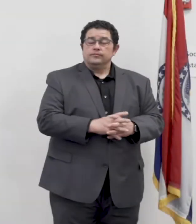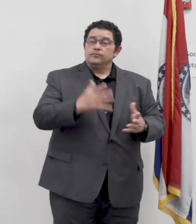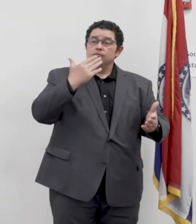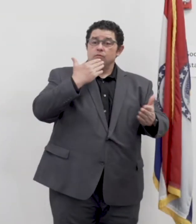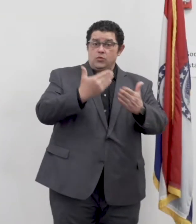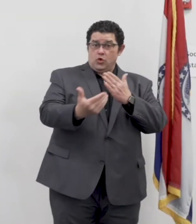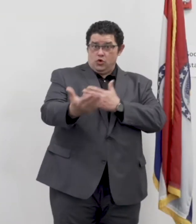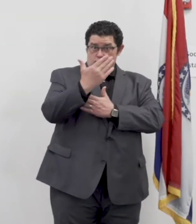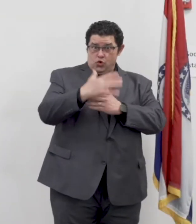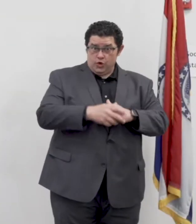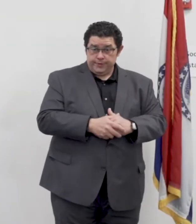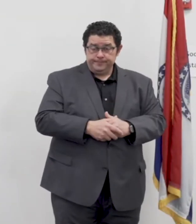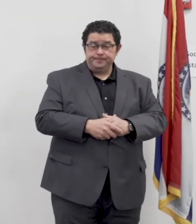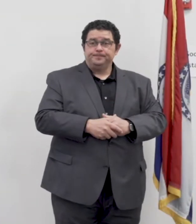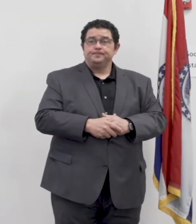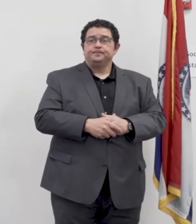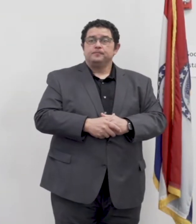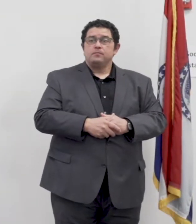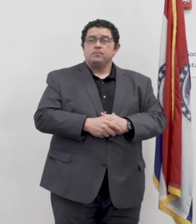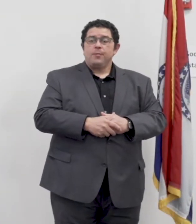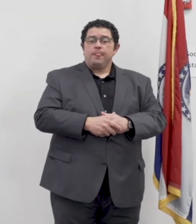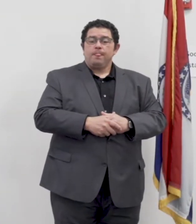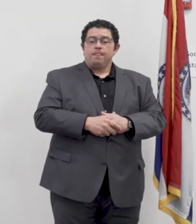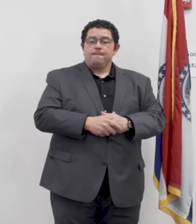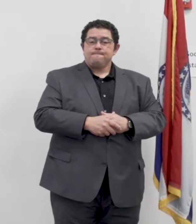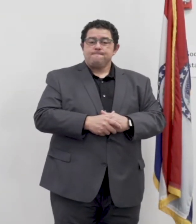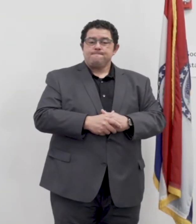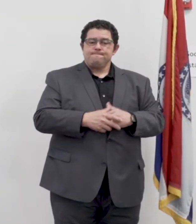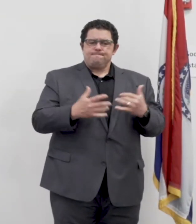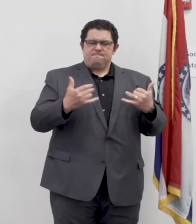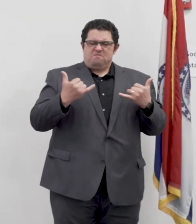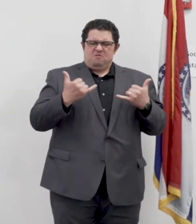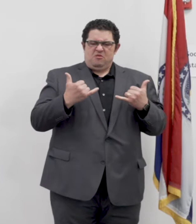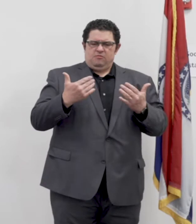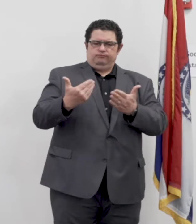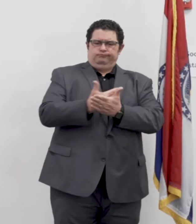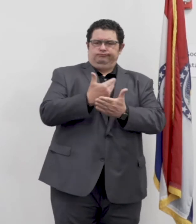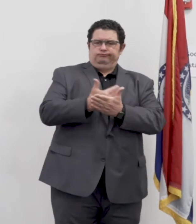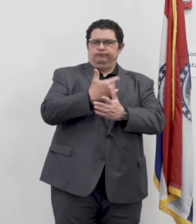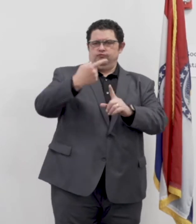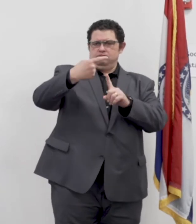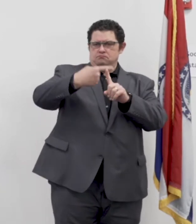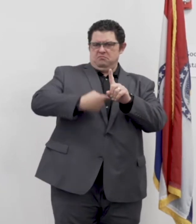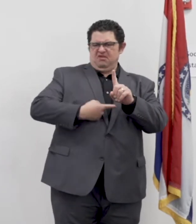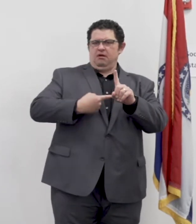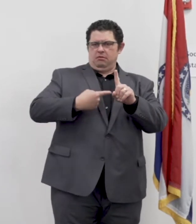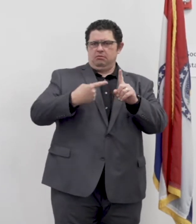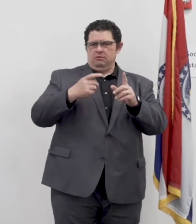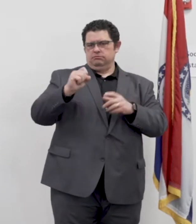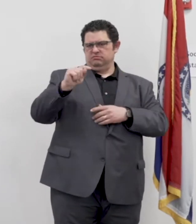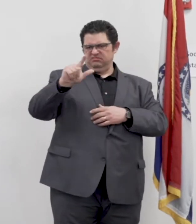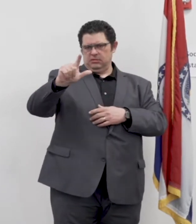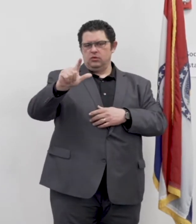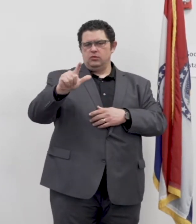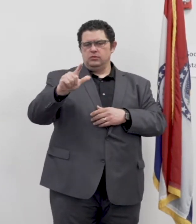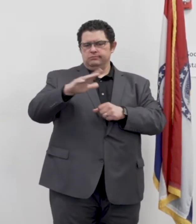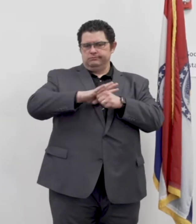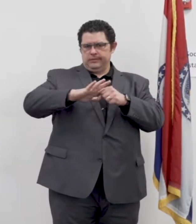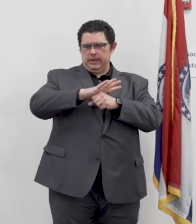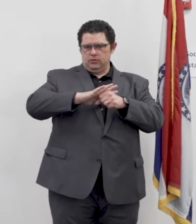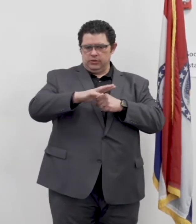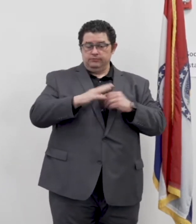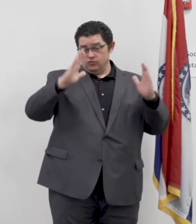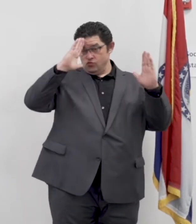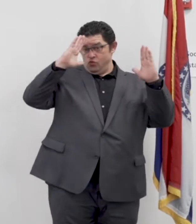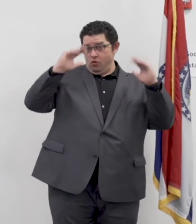Good morning, everyone. As we begin a new month in St. Louis County, we hope that May is